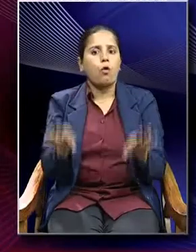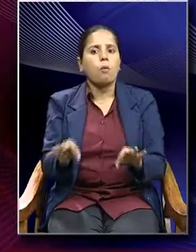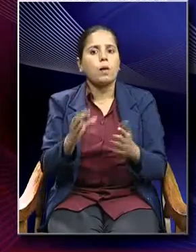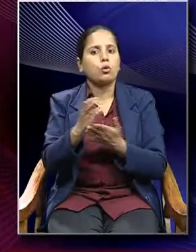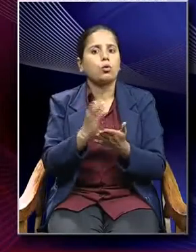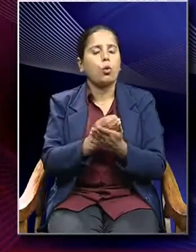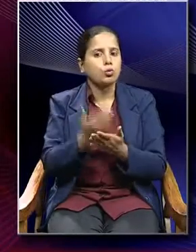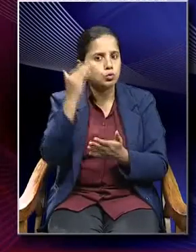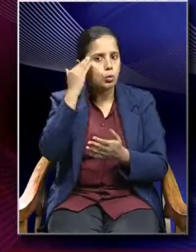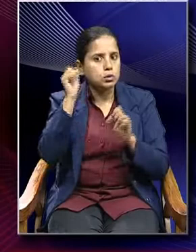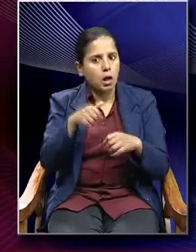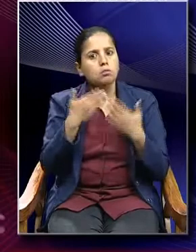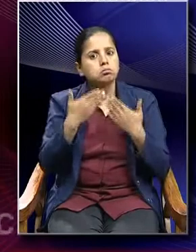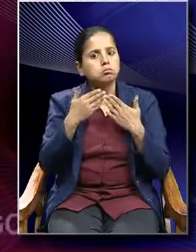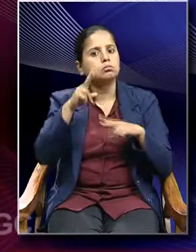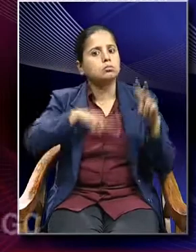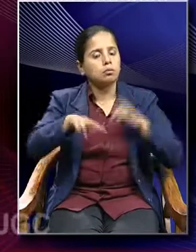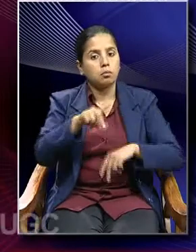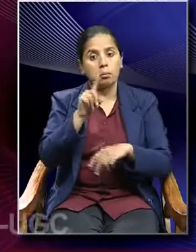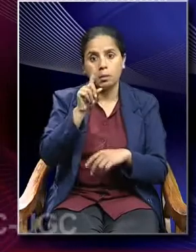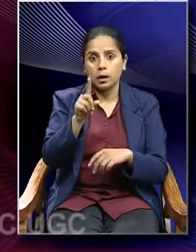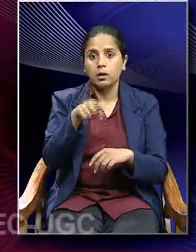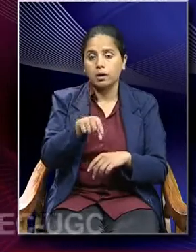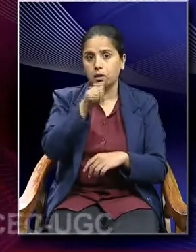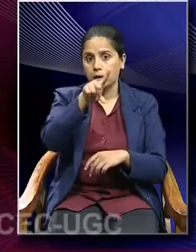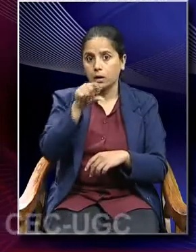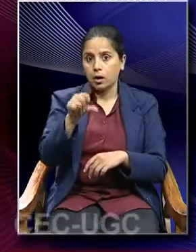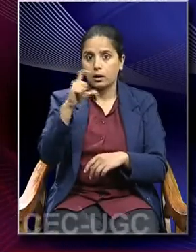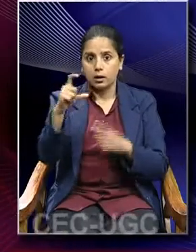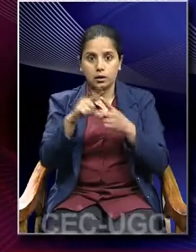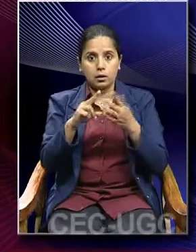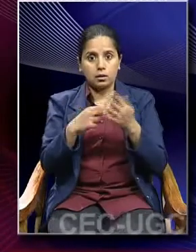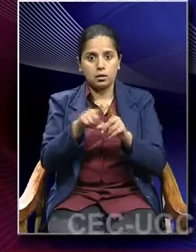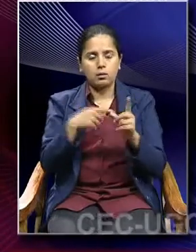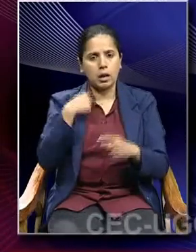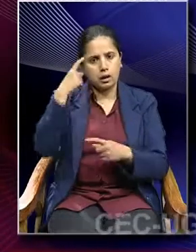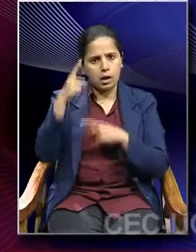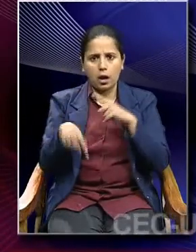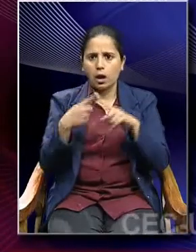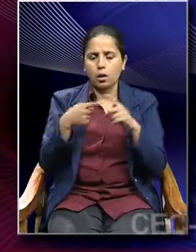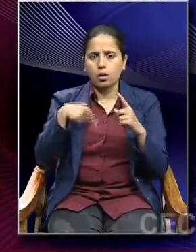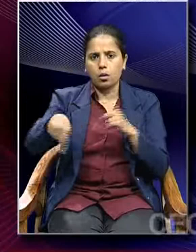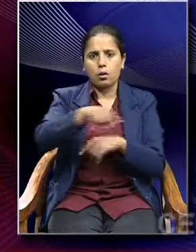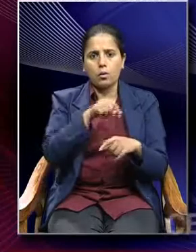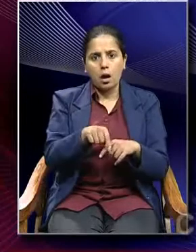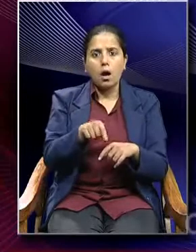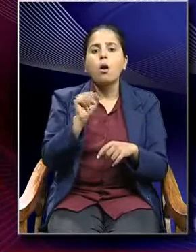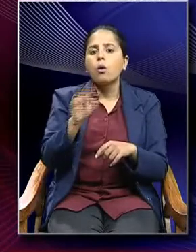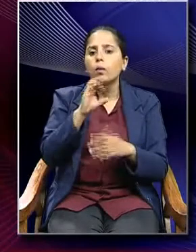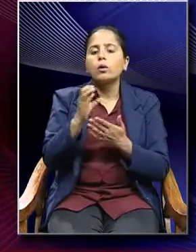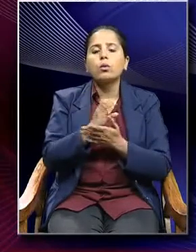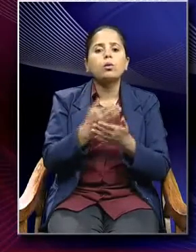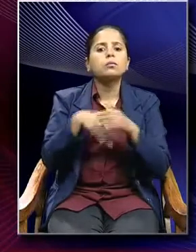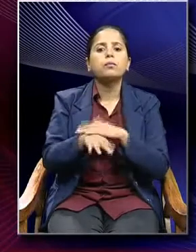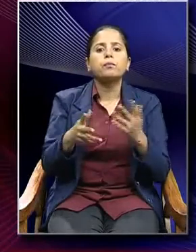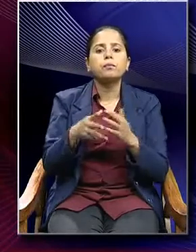knowledge. However, the 19th century, whenever we think about the discipline of sociology, we refer